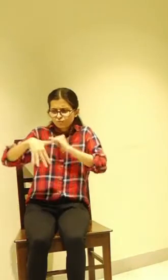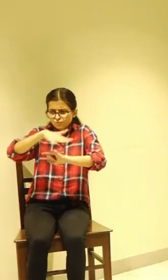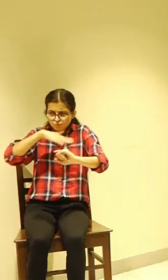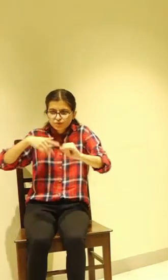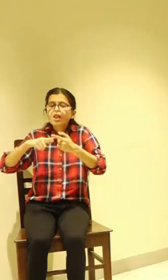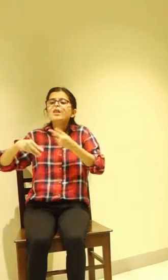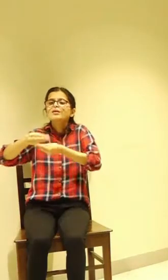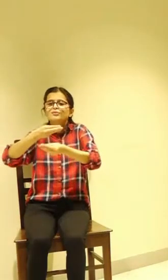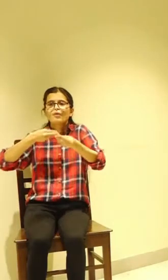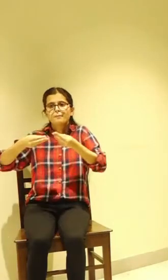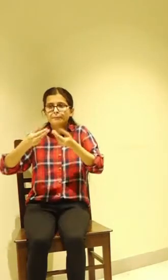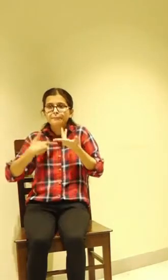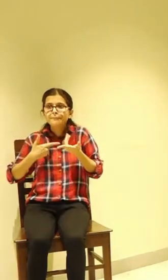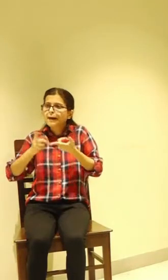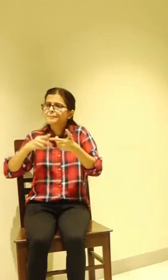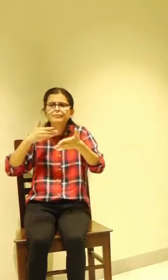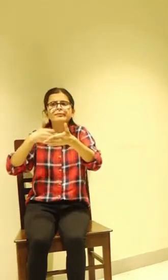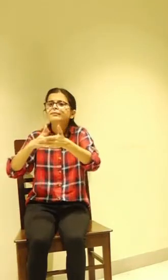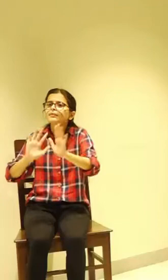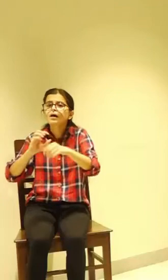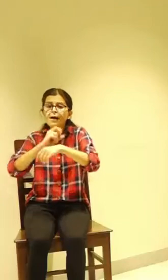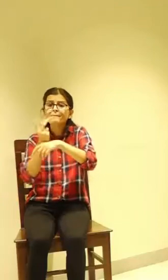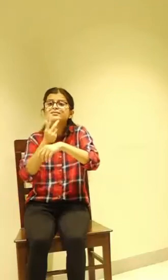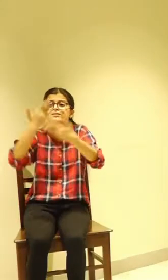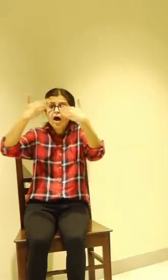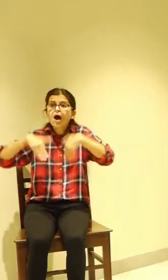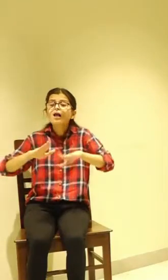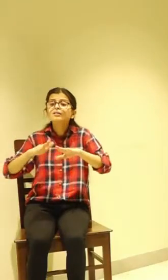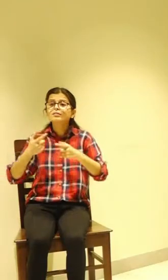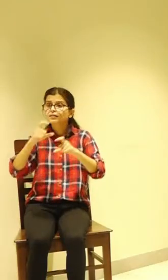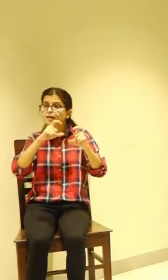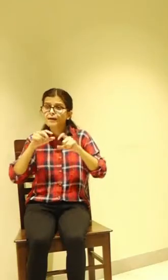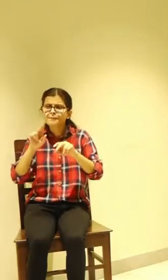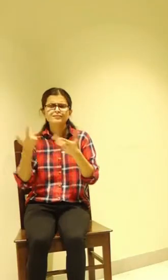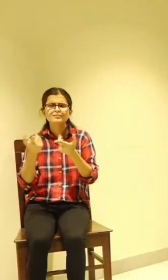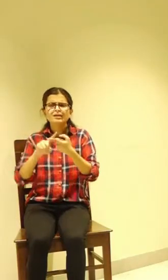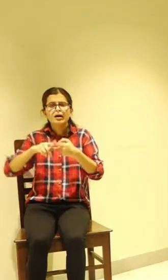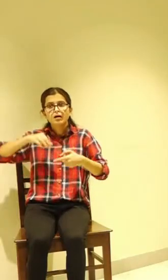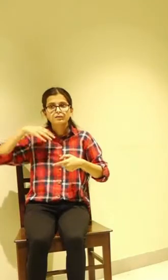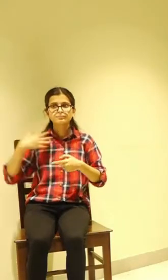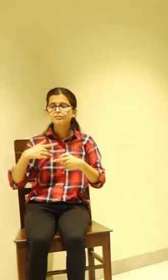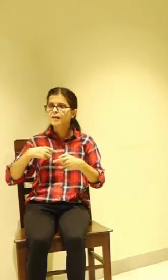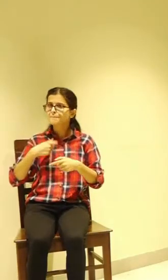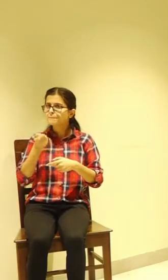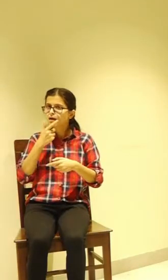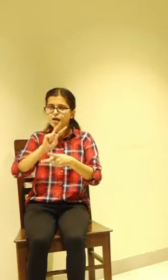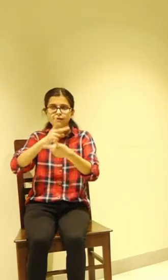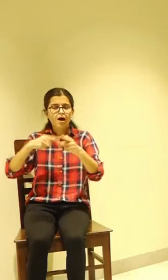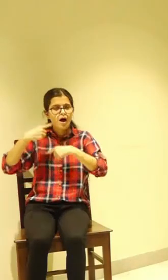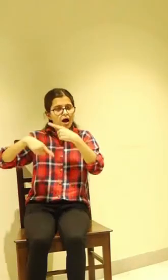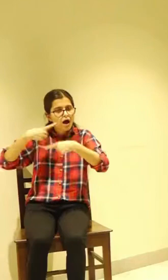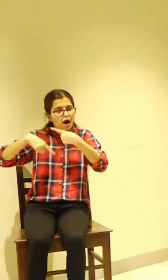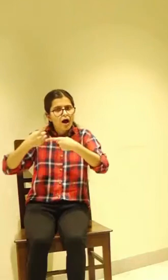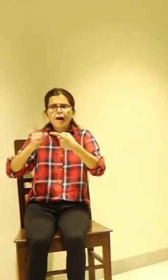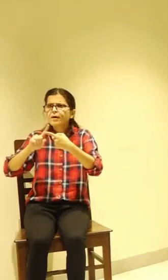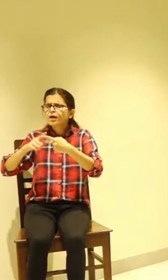to be given. Now, what happens if emergency healthcare means providing an expensive medicine on a regular basis when